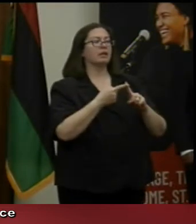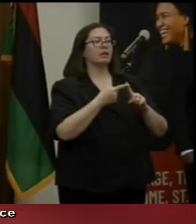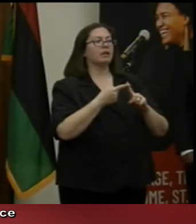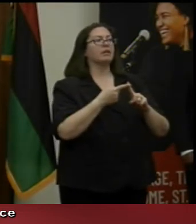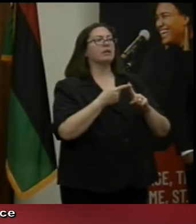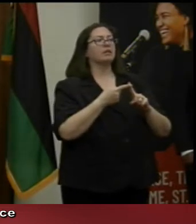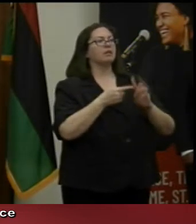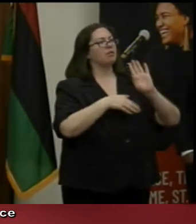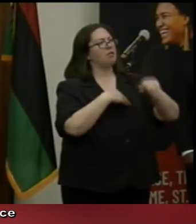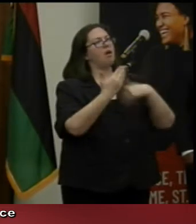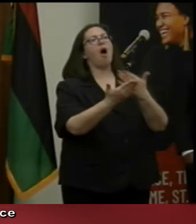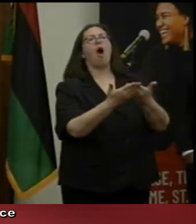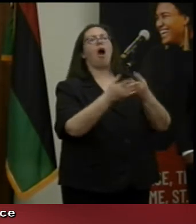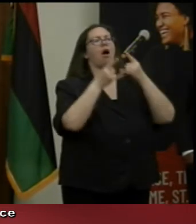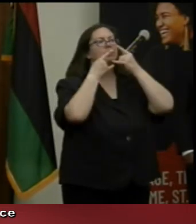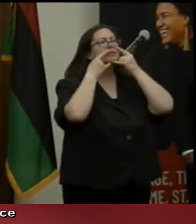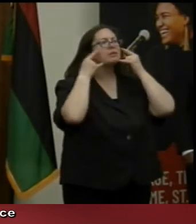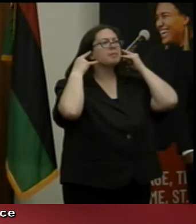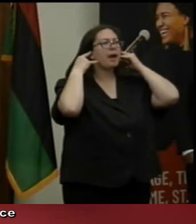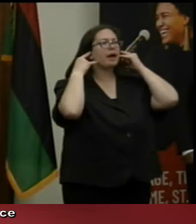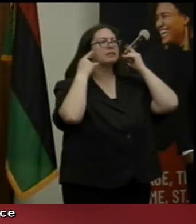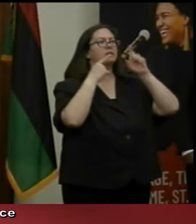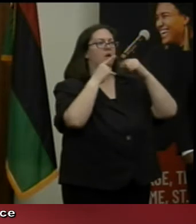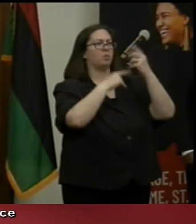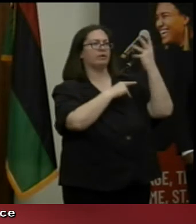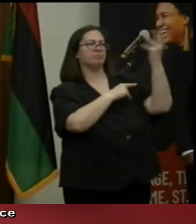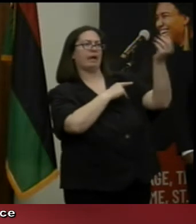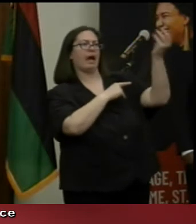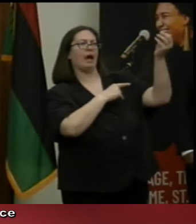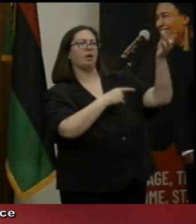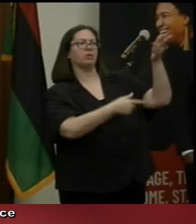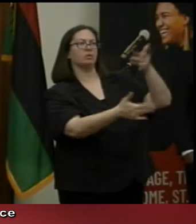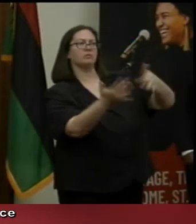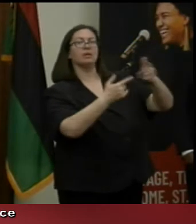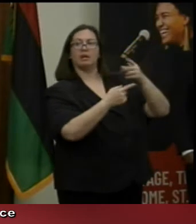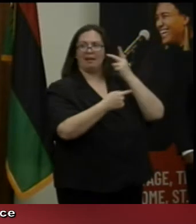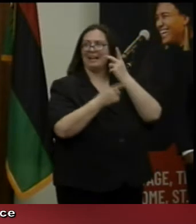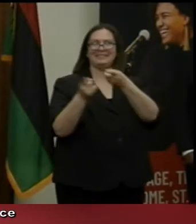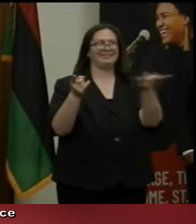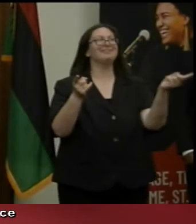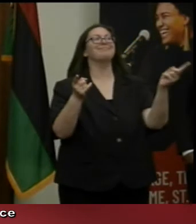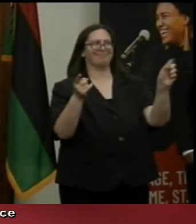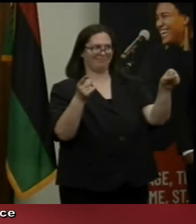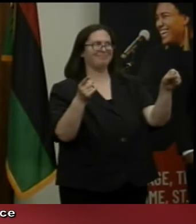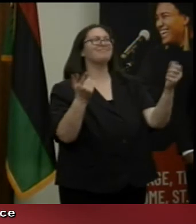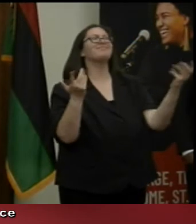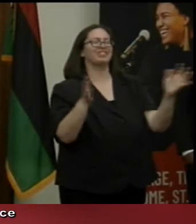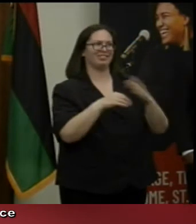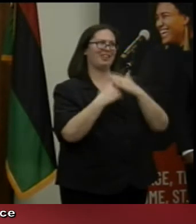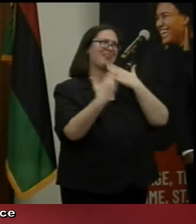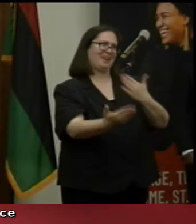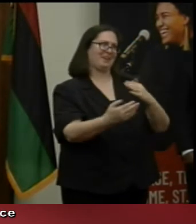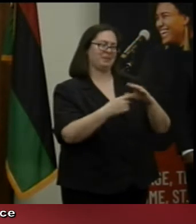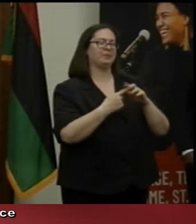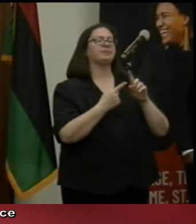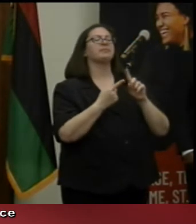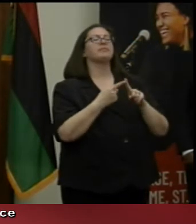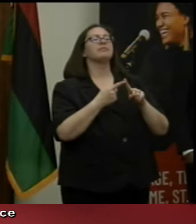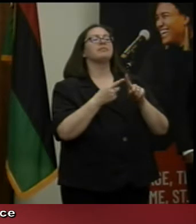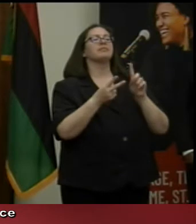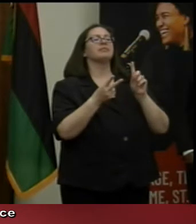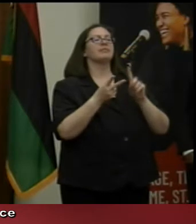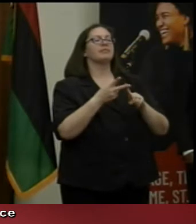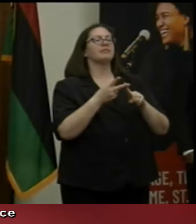recommending that everyone wear a mask when they're out in public. Thank you all for doing that. And also requiring